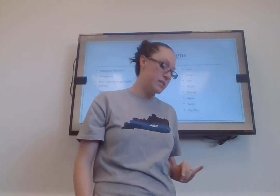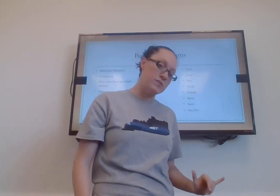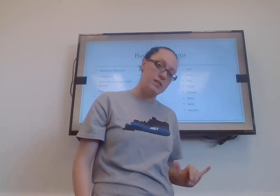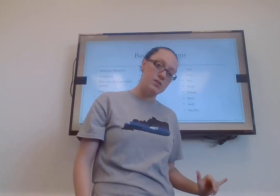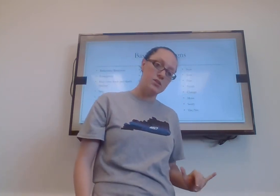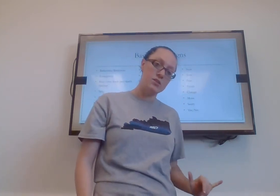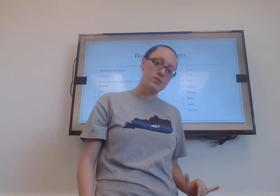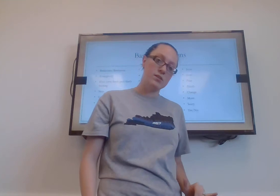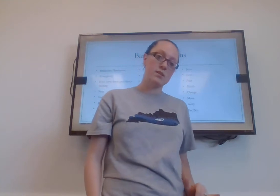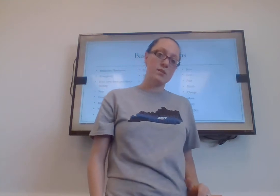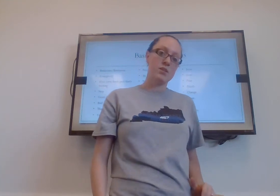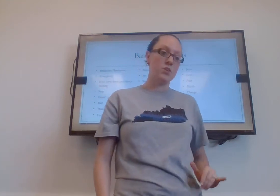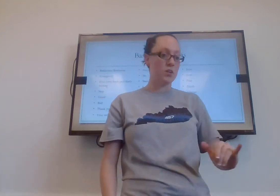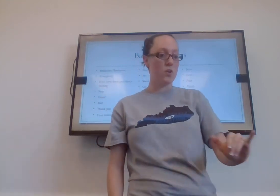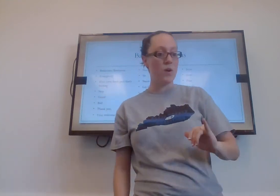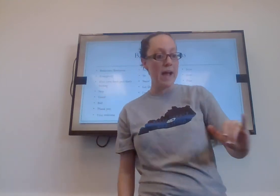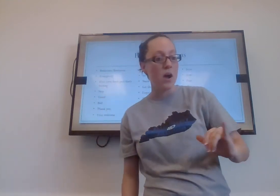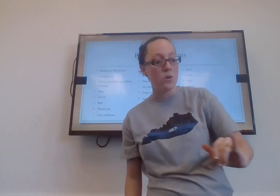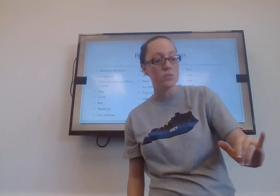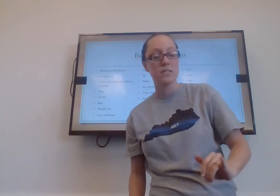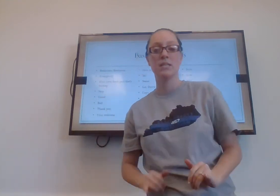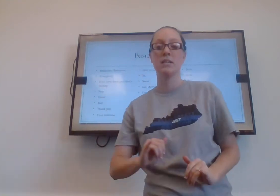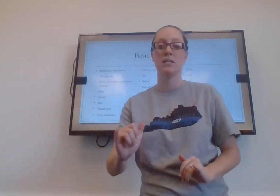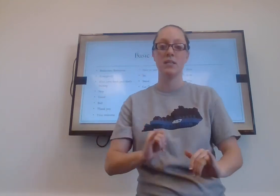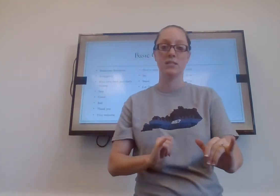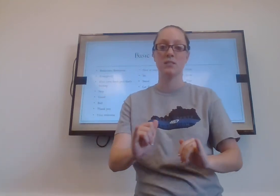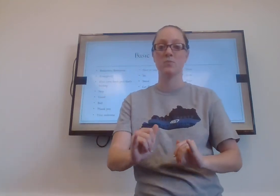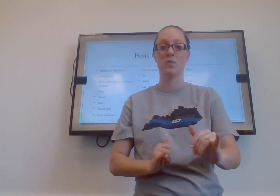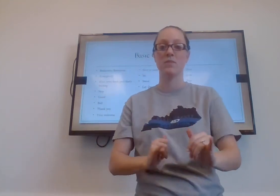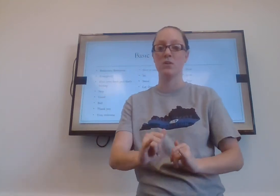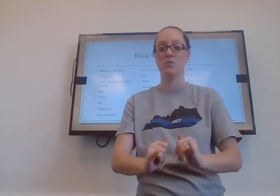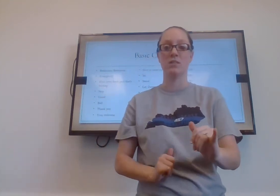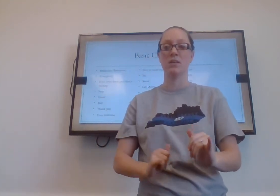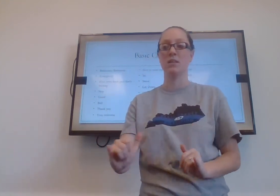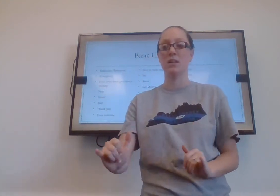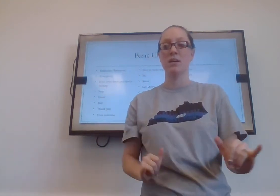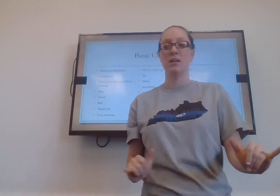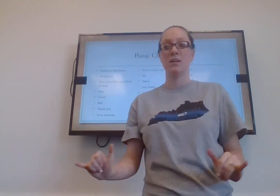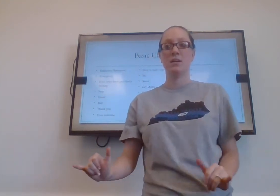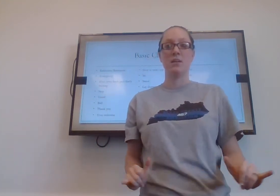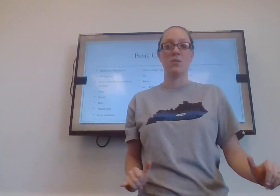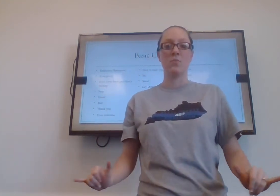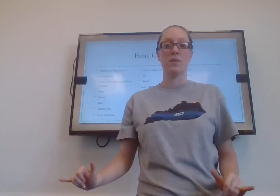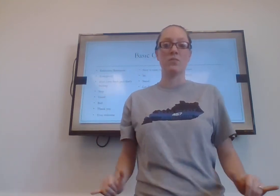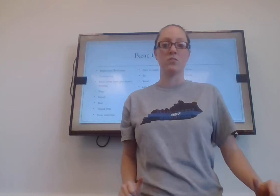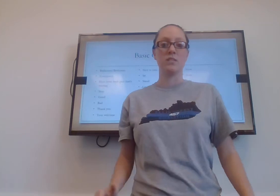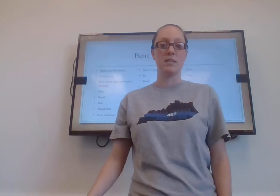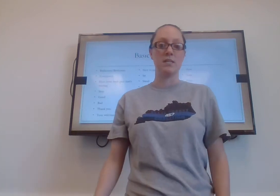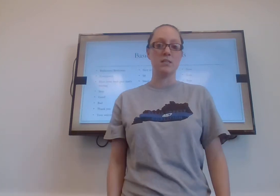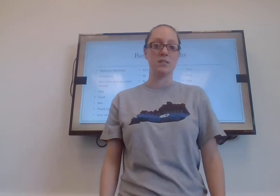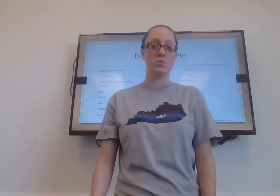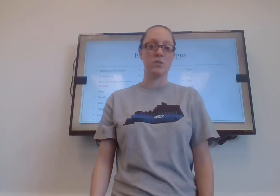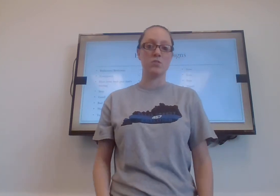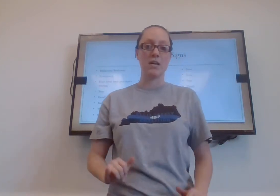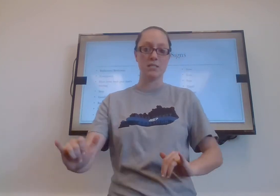over here, you can go out. This is one of those that, wherever they're standing is where your sign's